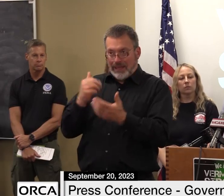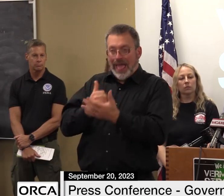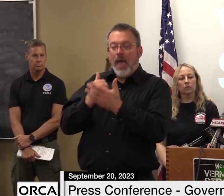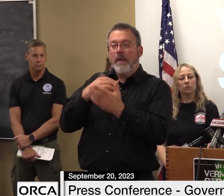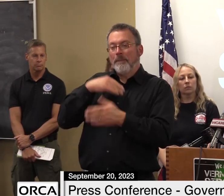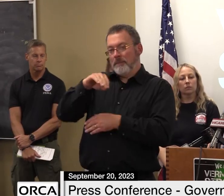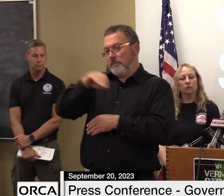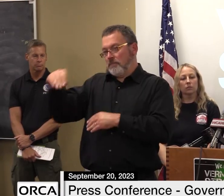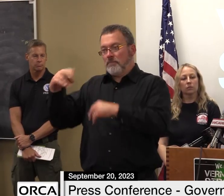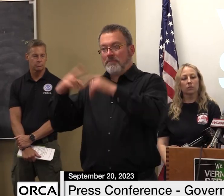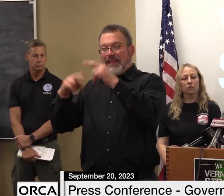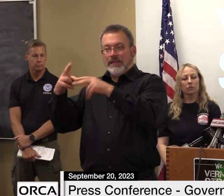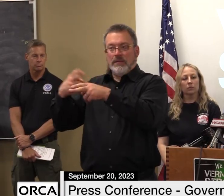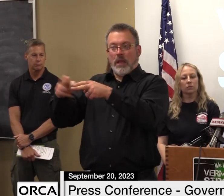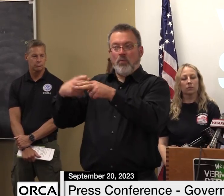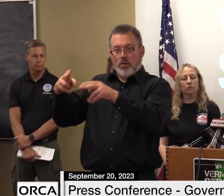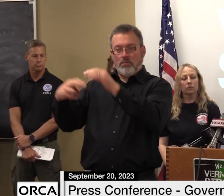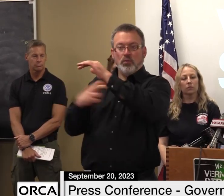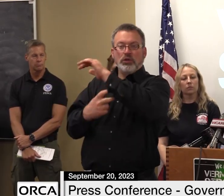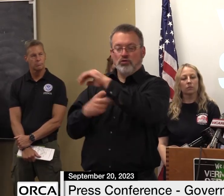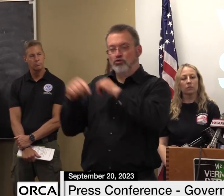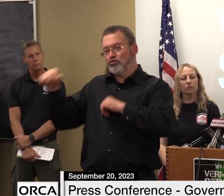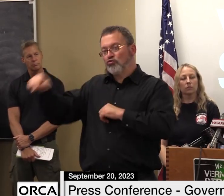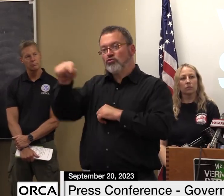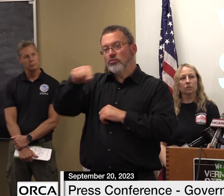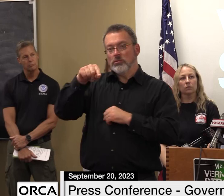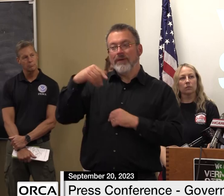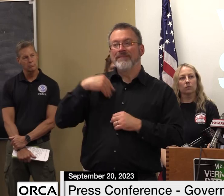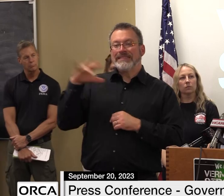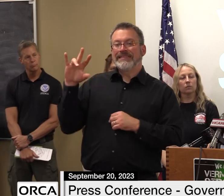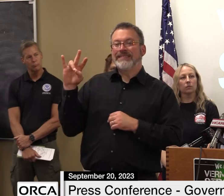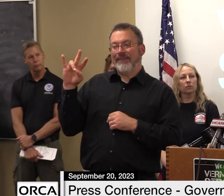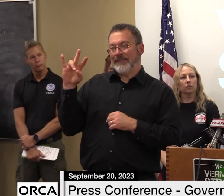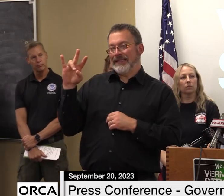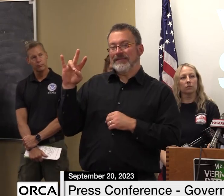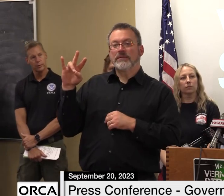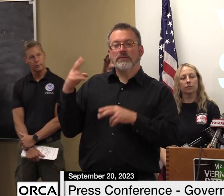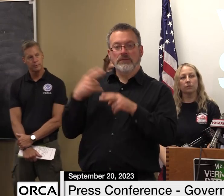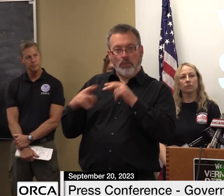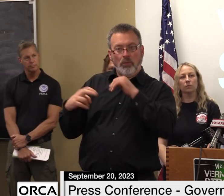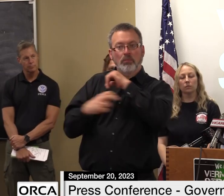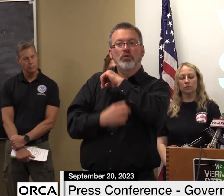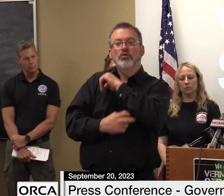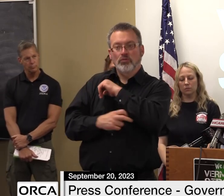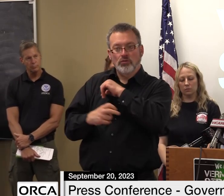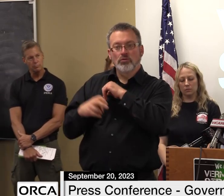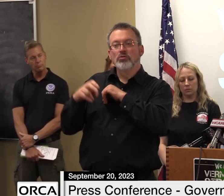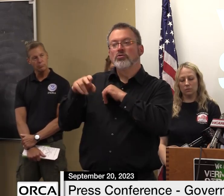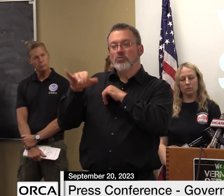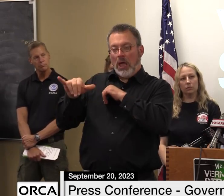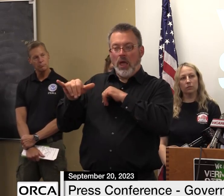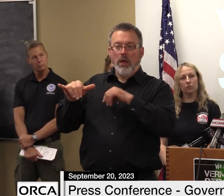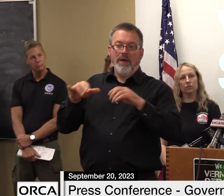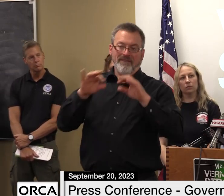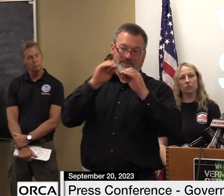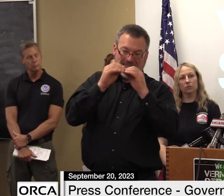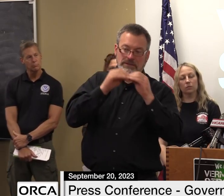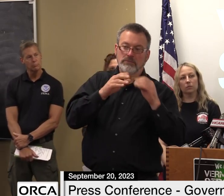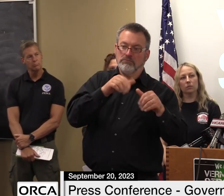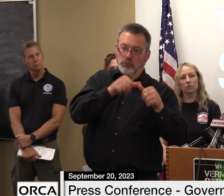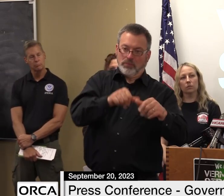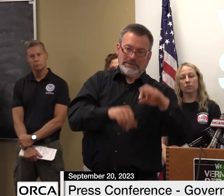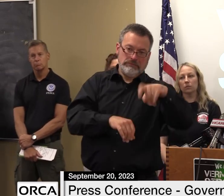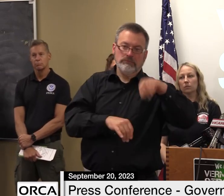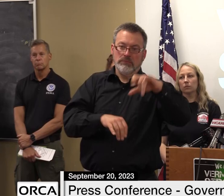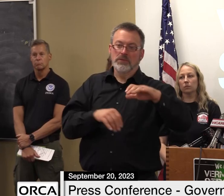now we have 7 temporary bridges out across the state, and those are mostly all with